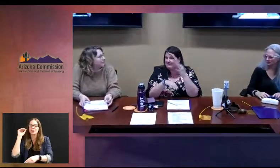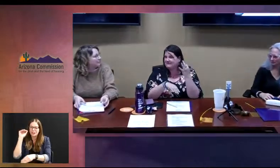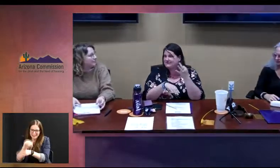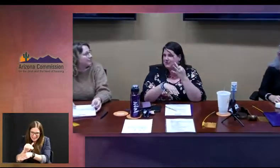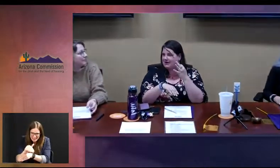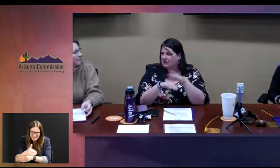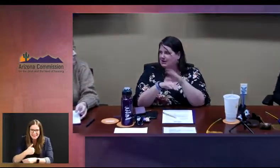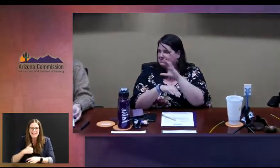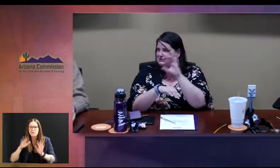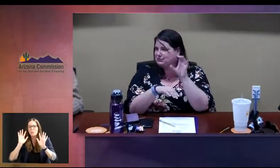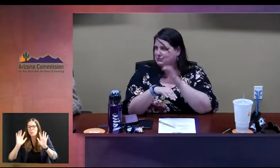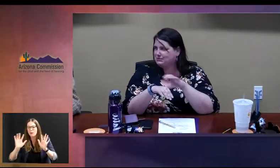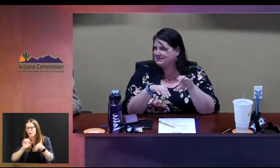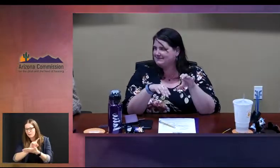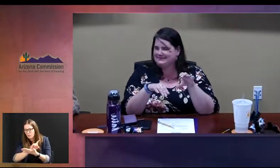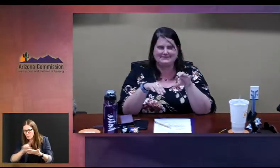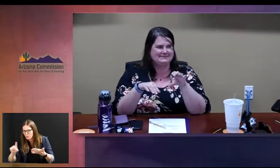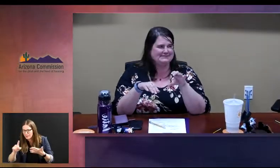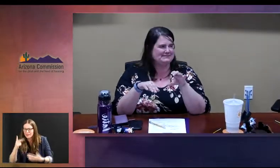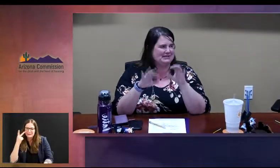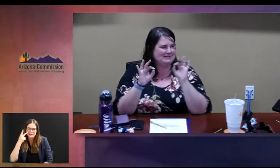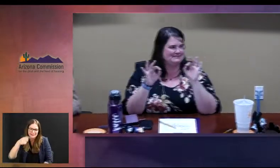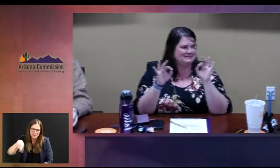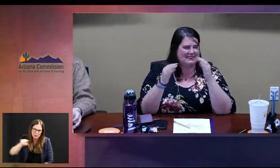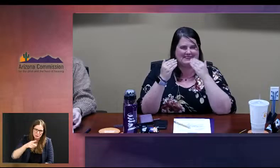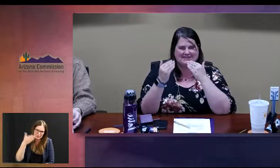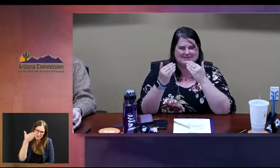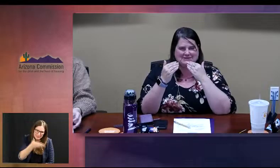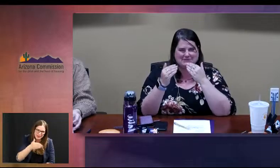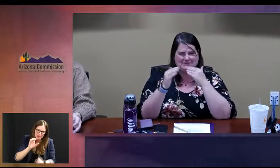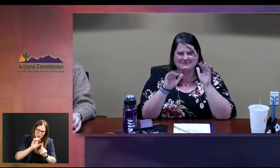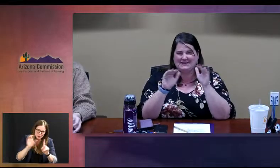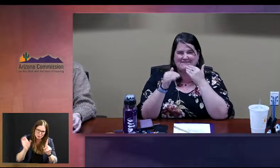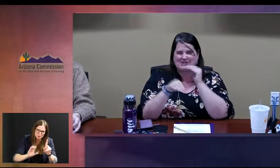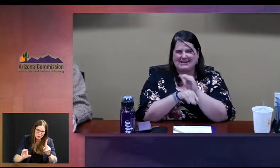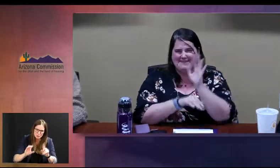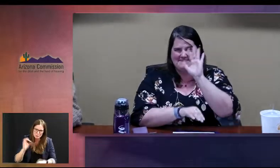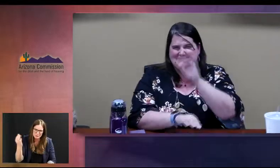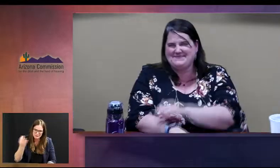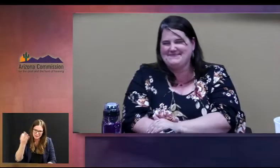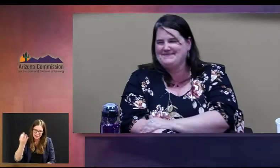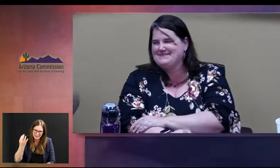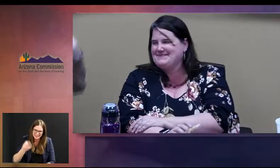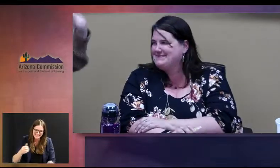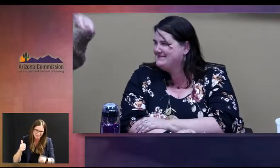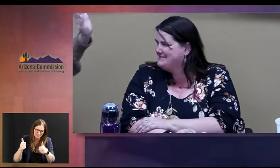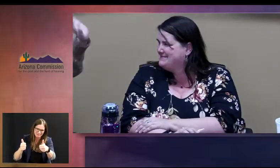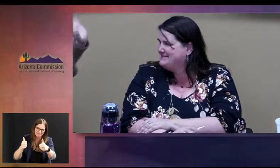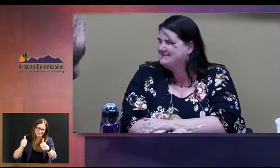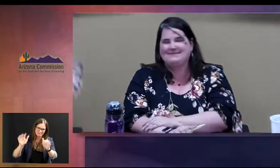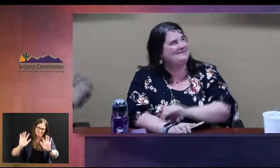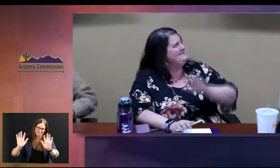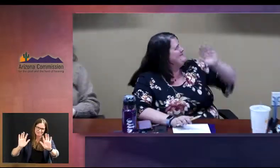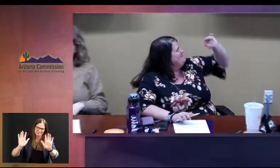of your week. I will see you on Zoom on Friday. Thank you. Have a good night.